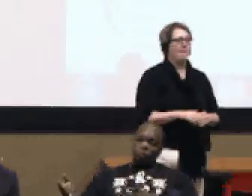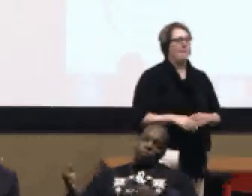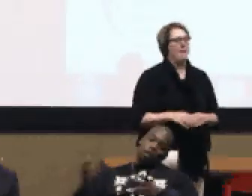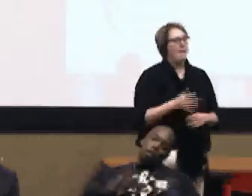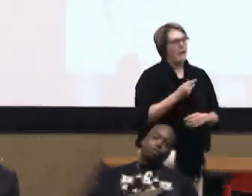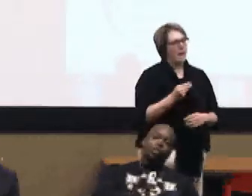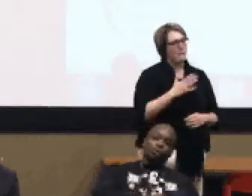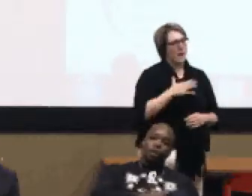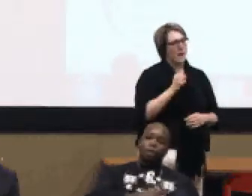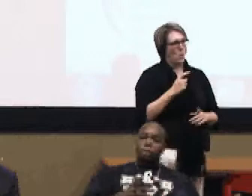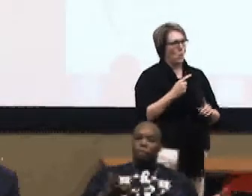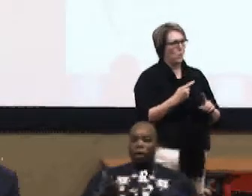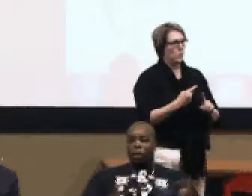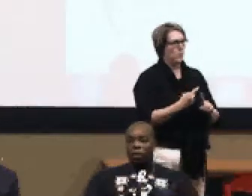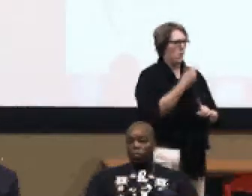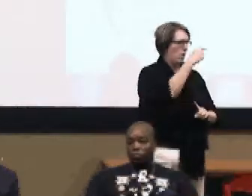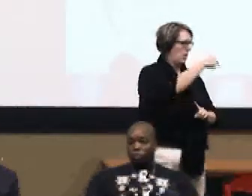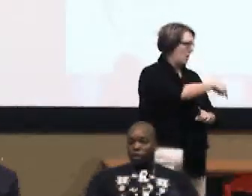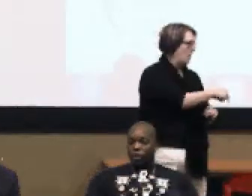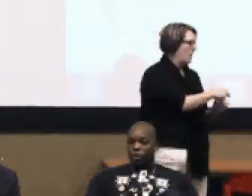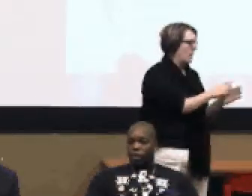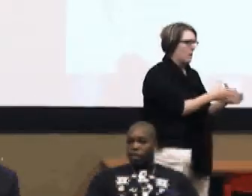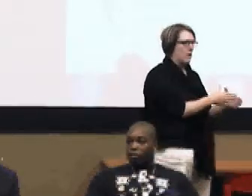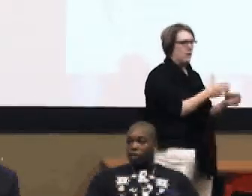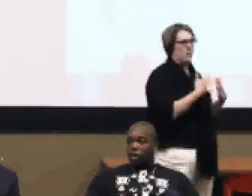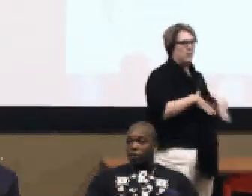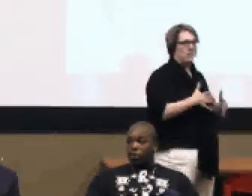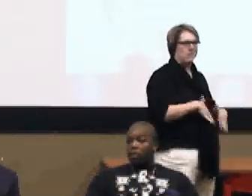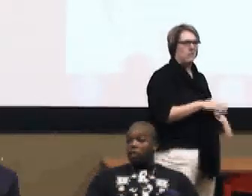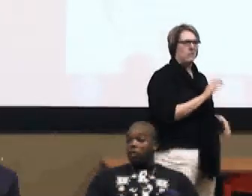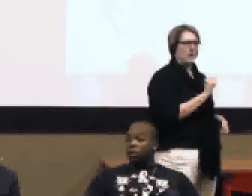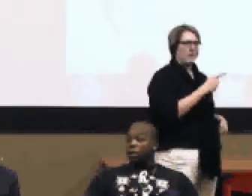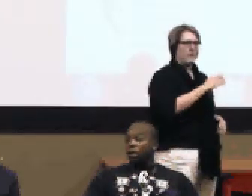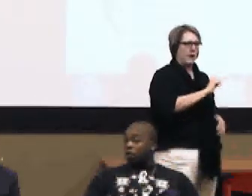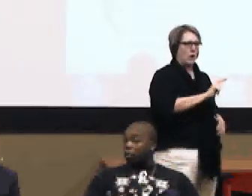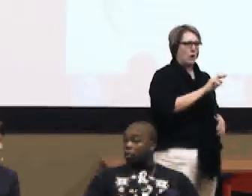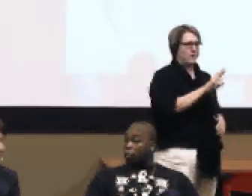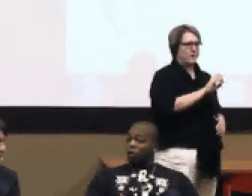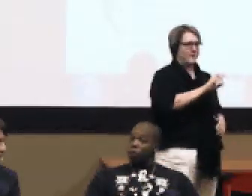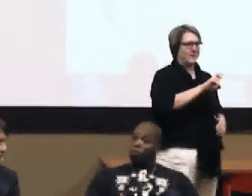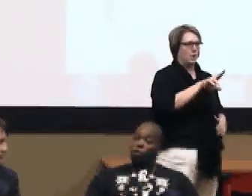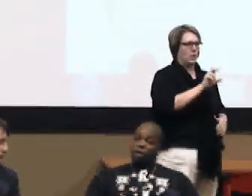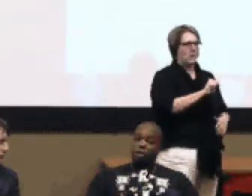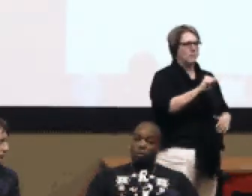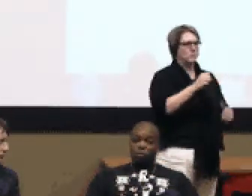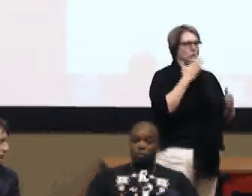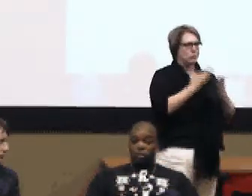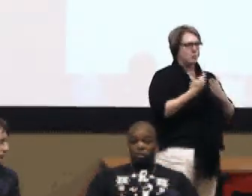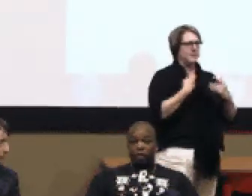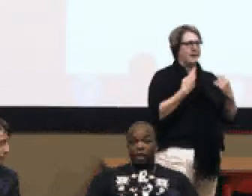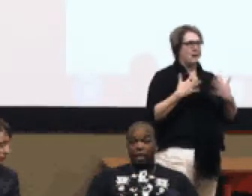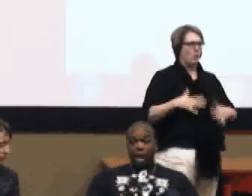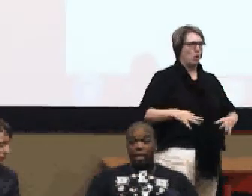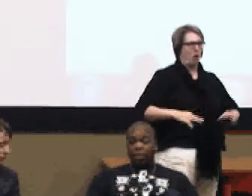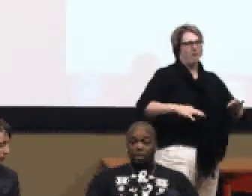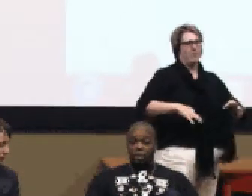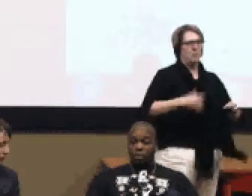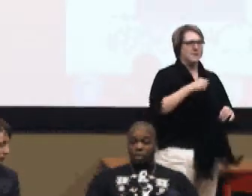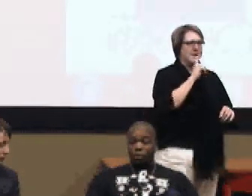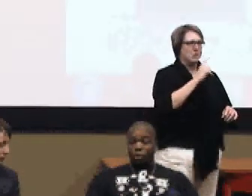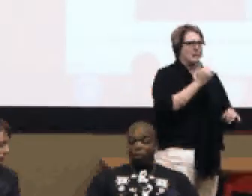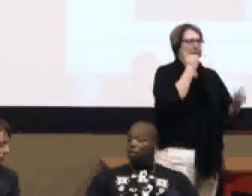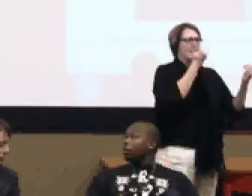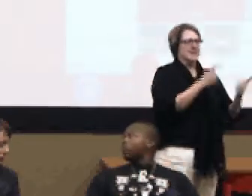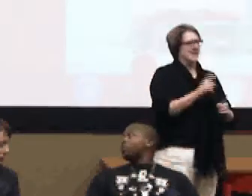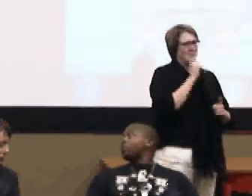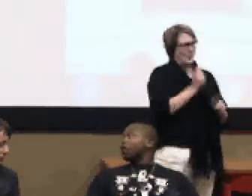my own offshoot apparel and accessories line, Ridiculous Goods and Club, which was really an accident.